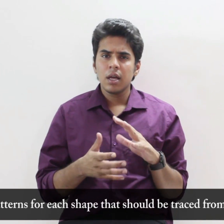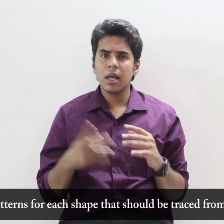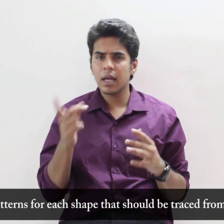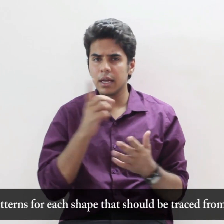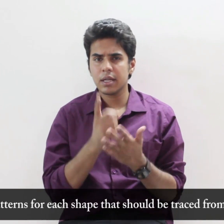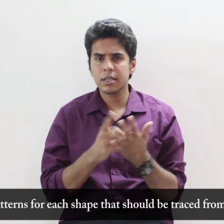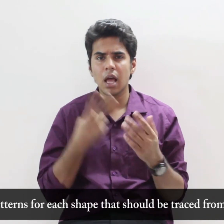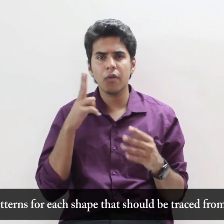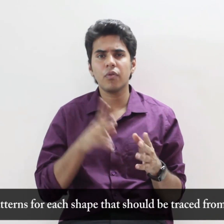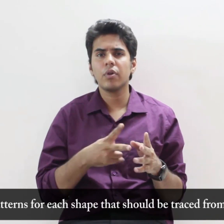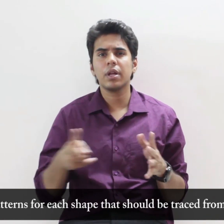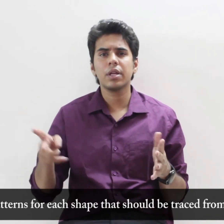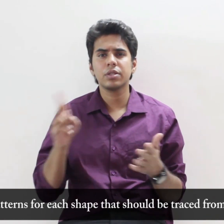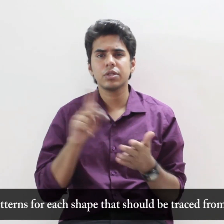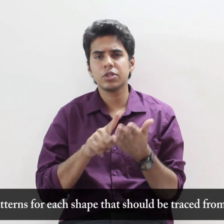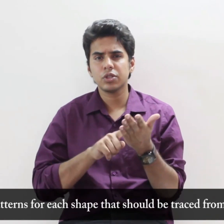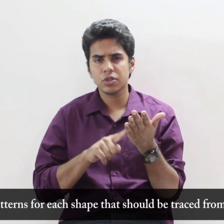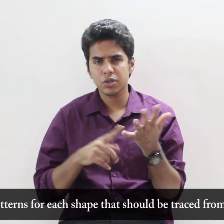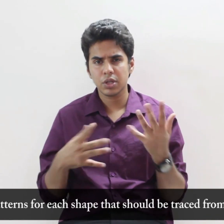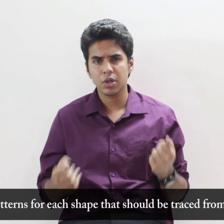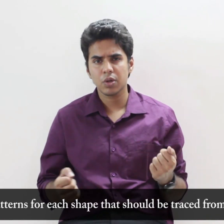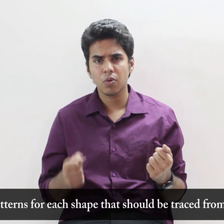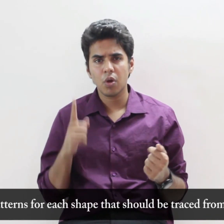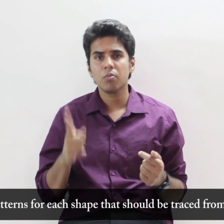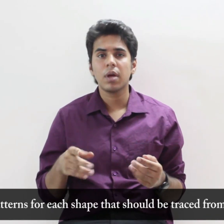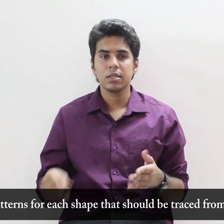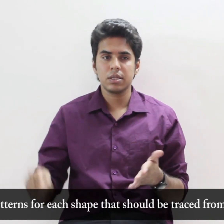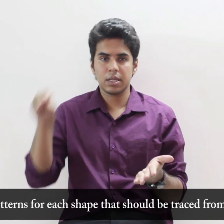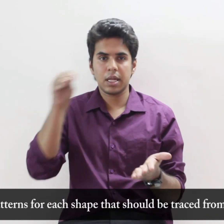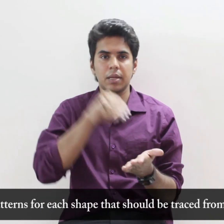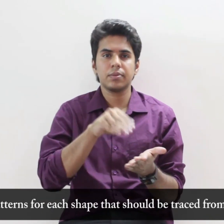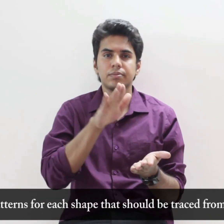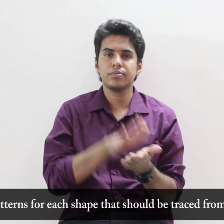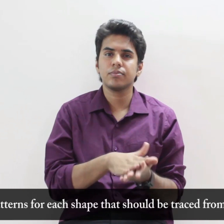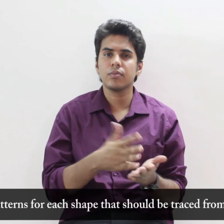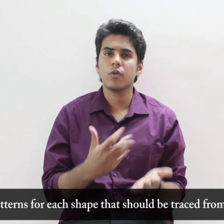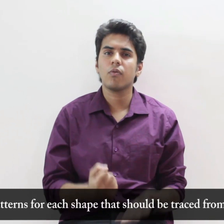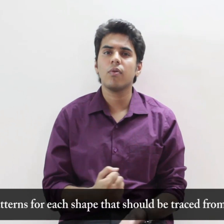Create patterns for each shape that should be traced from the templates.